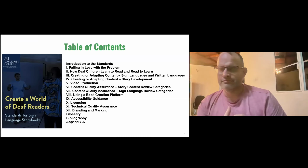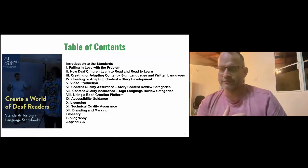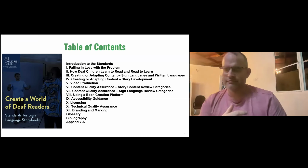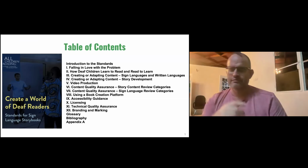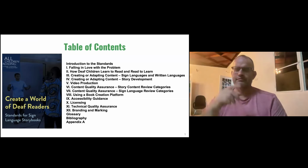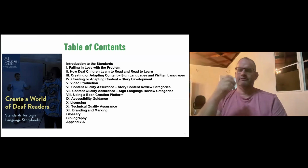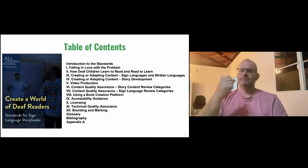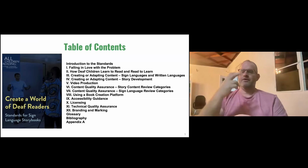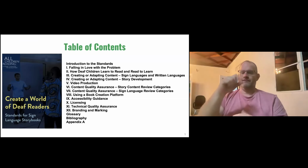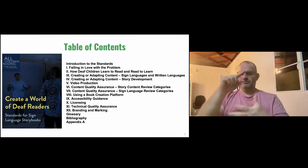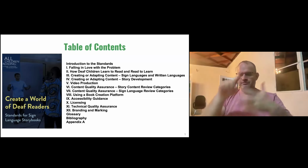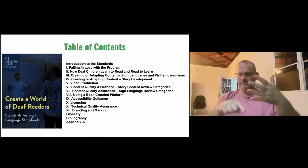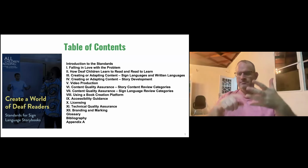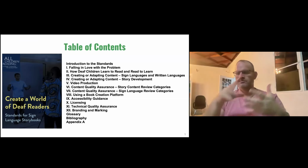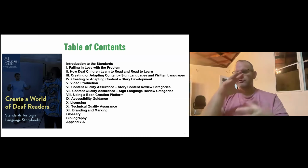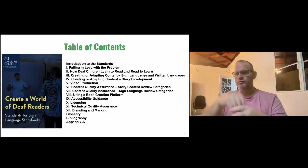on the slide here.